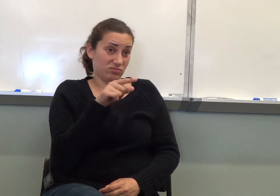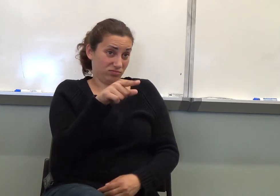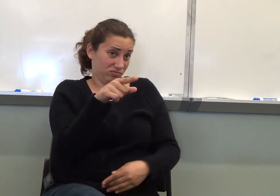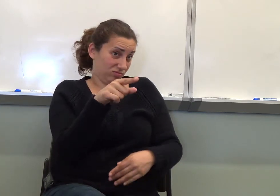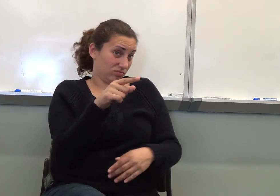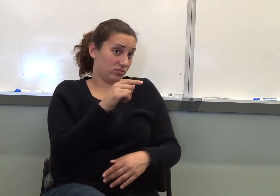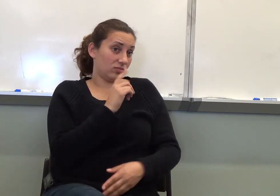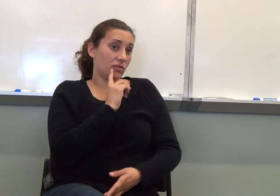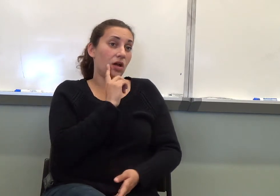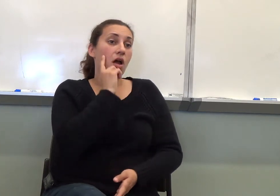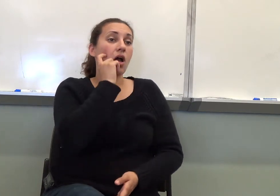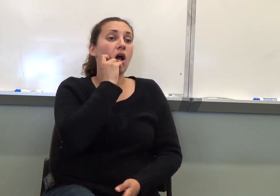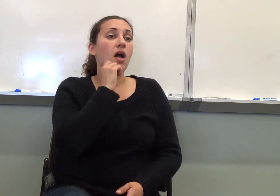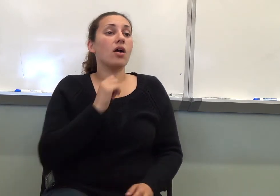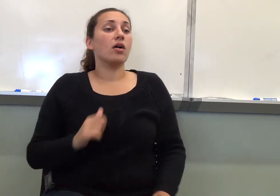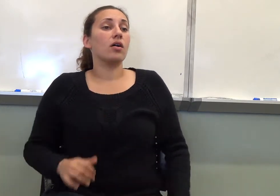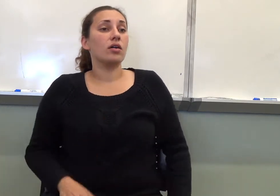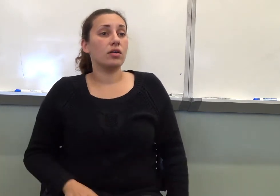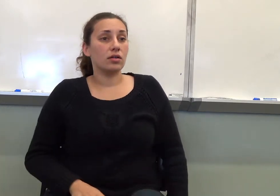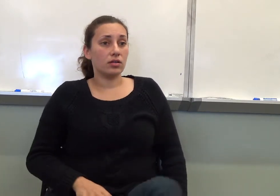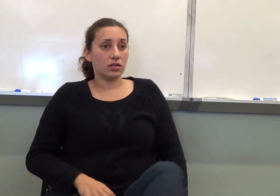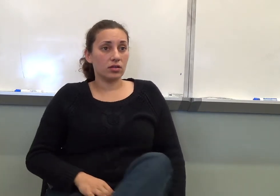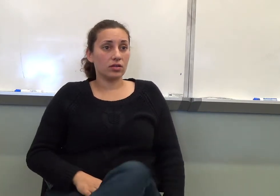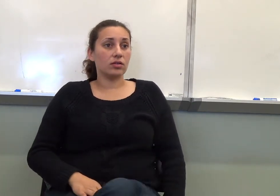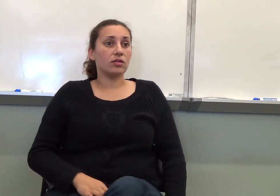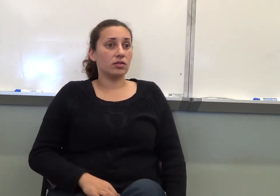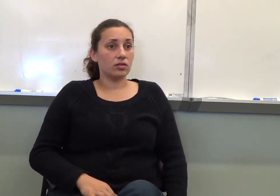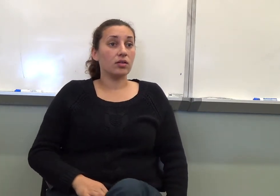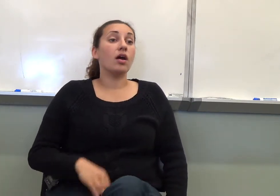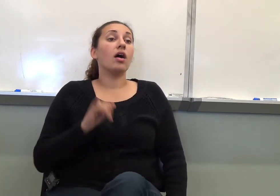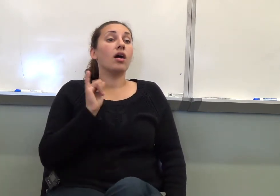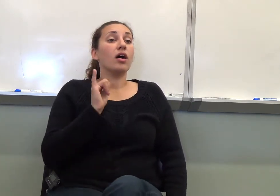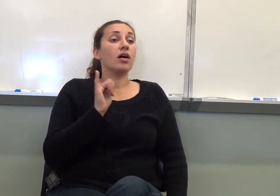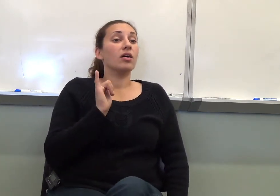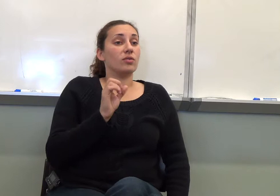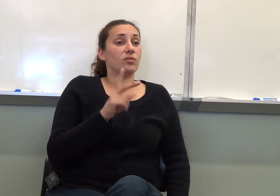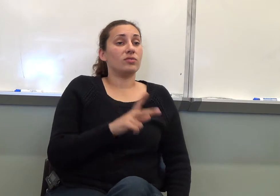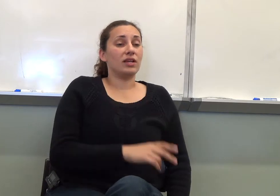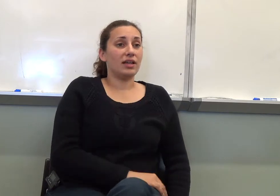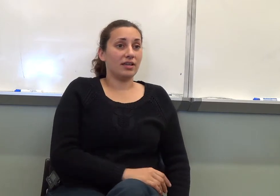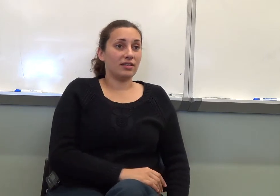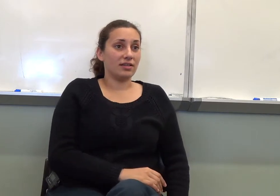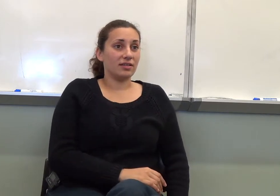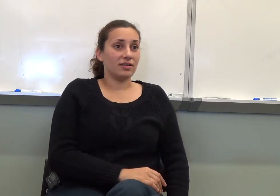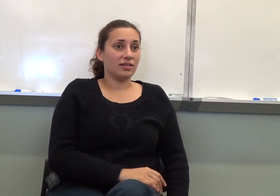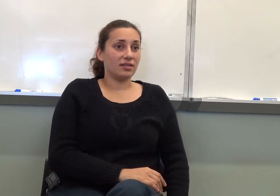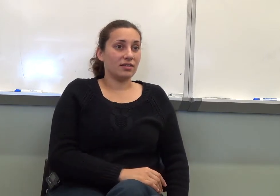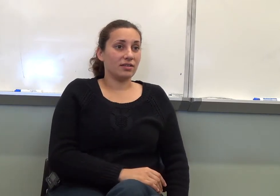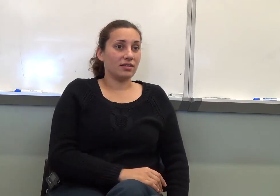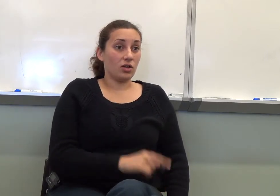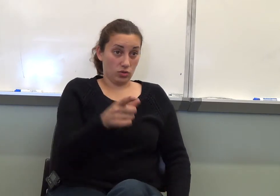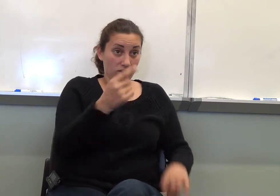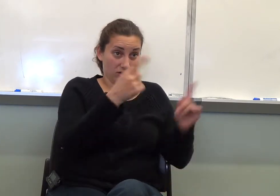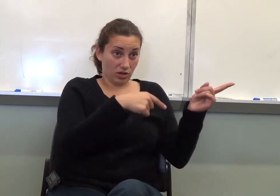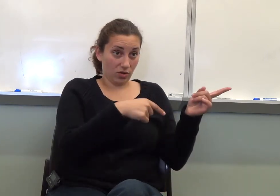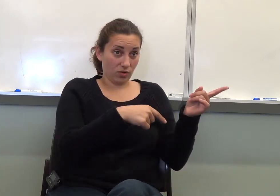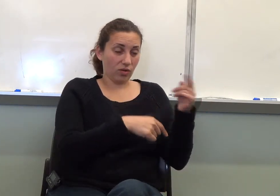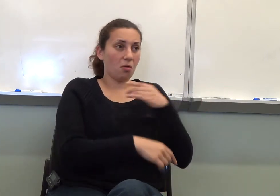a simplified equation. There's nothing to do there. It's as simple as it gets on the left, and obviously as simple as it gets on the right. So